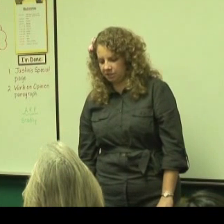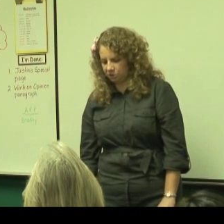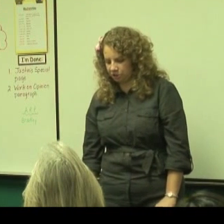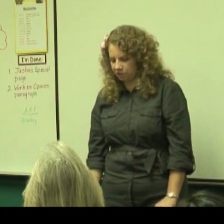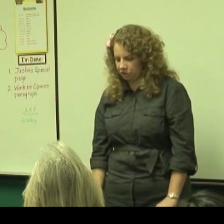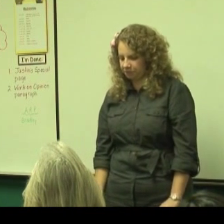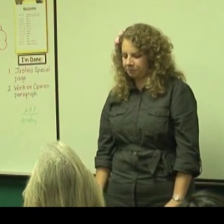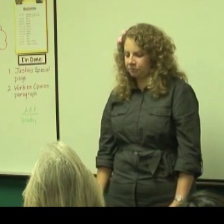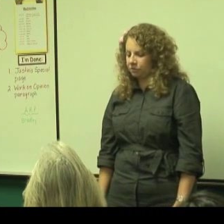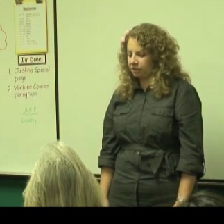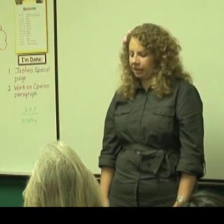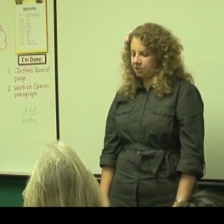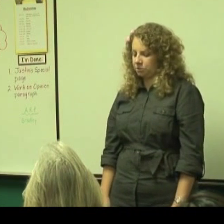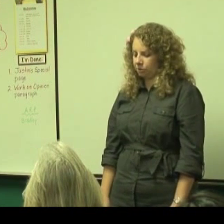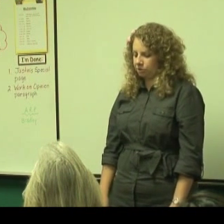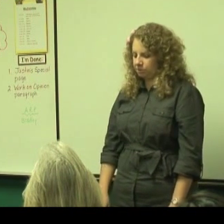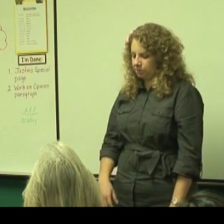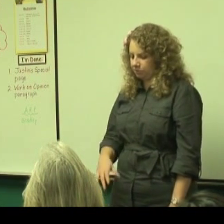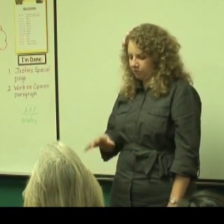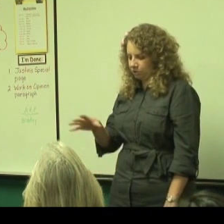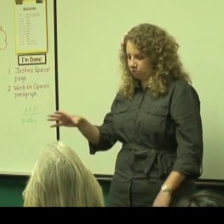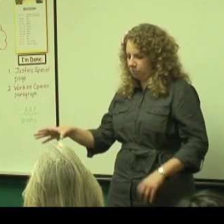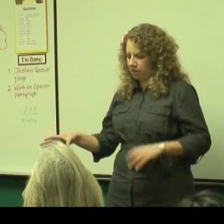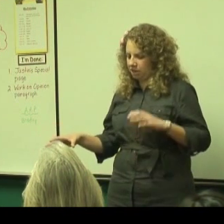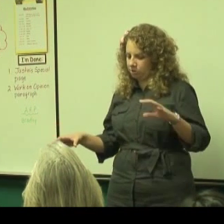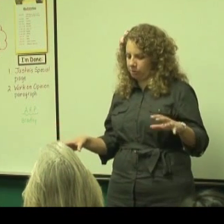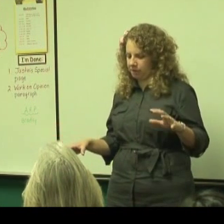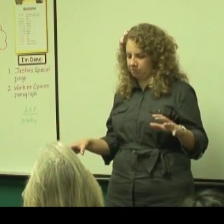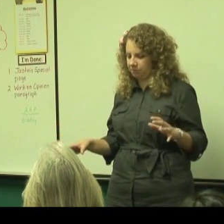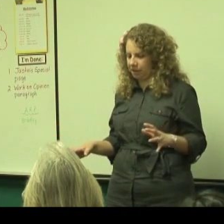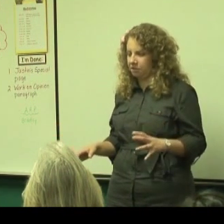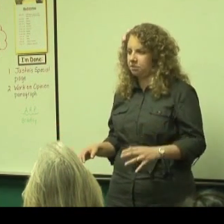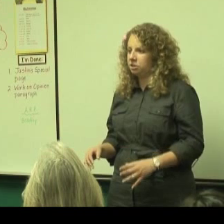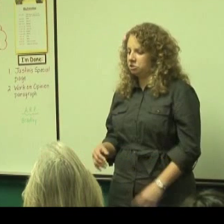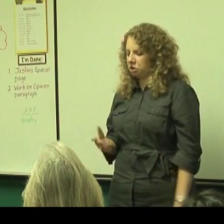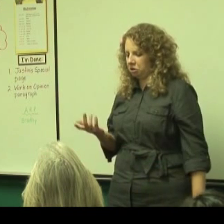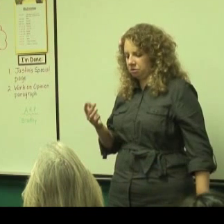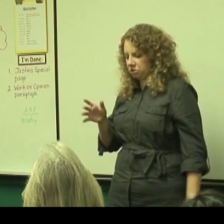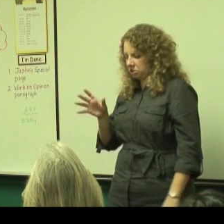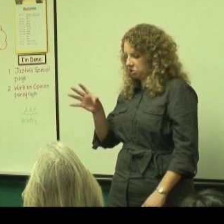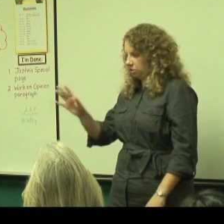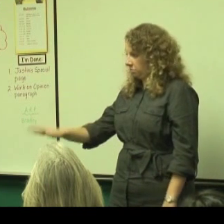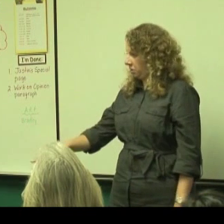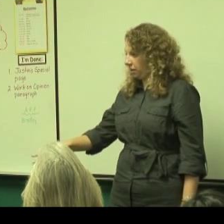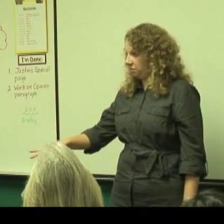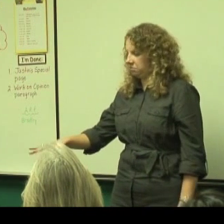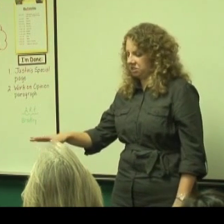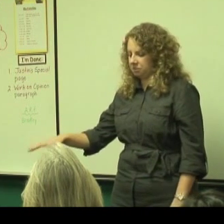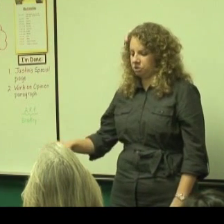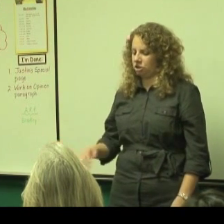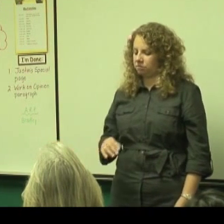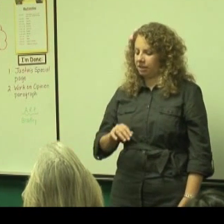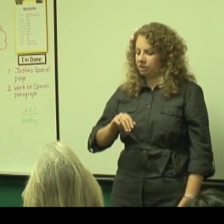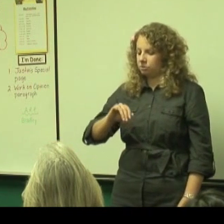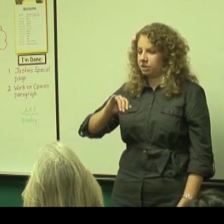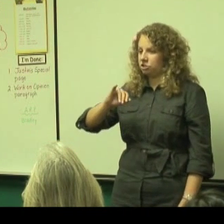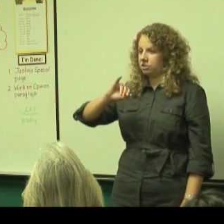is her teacher. Okay, so we're going to be referring to a man and a woman. Okay, so I'm just going to start with my right, and that's going to be John. Okay, so I'm going to sign